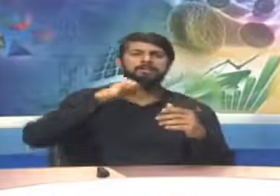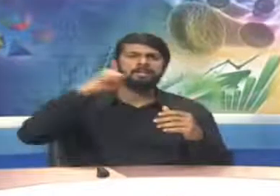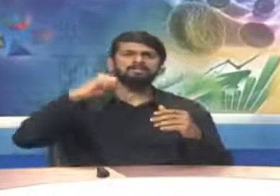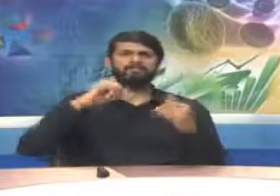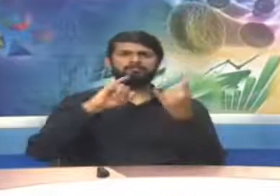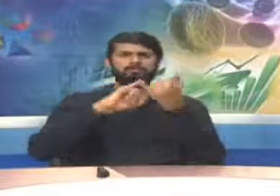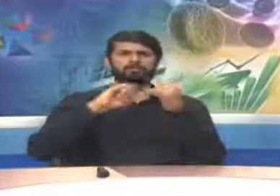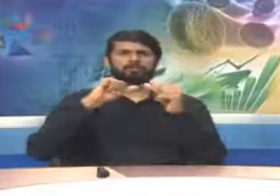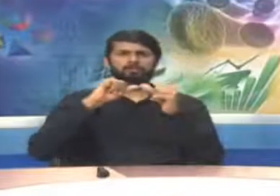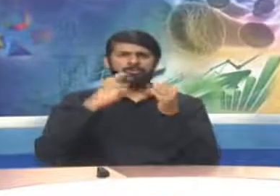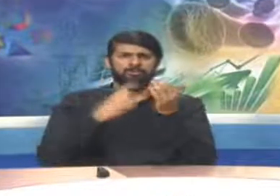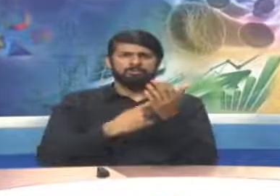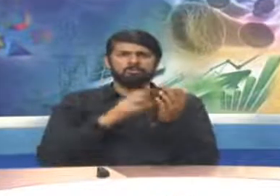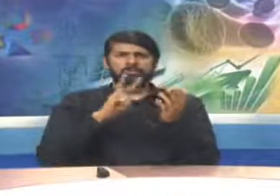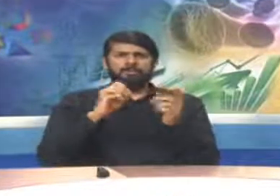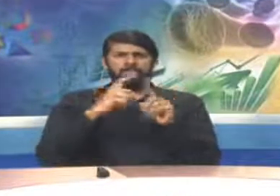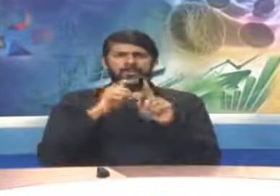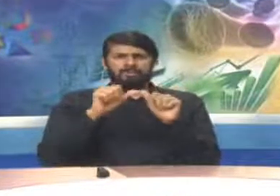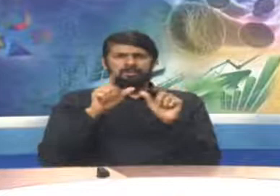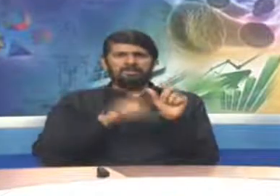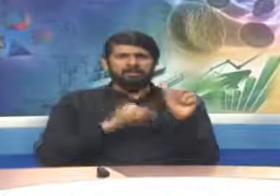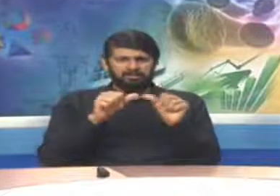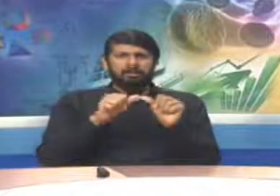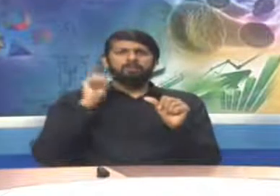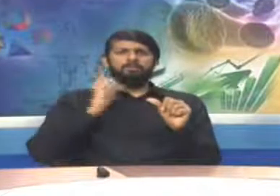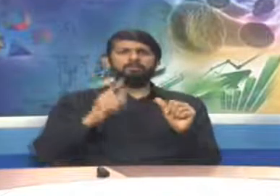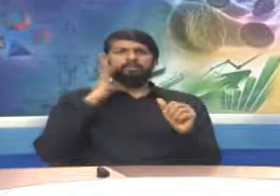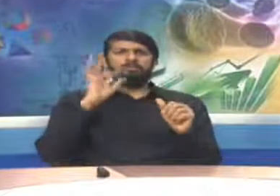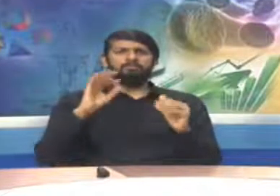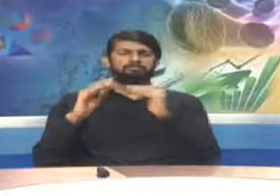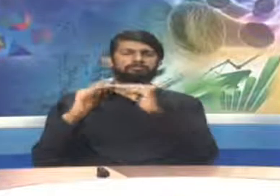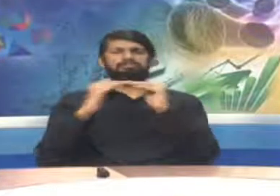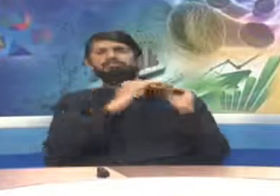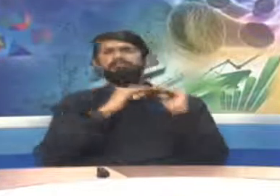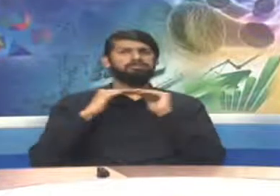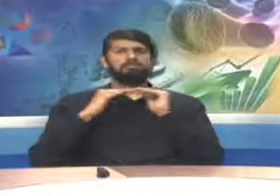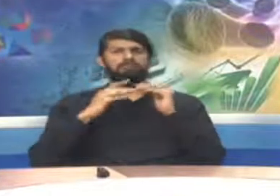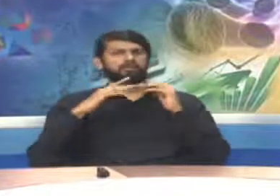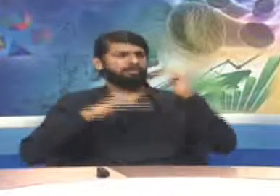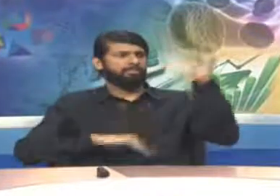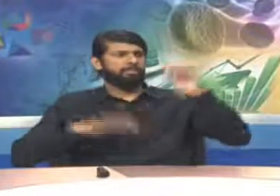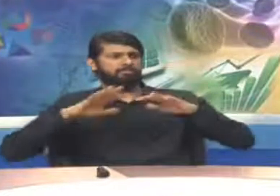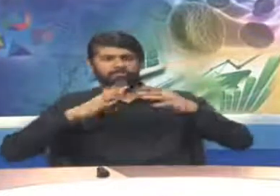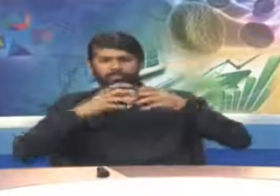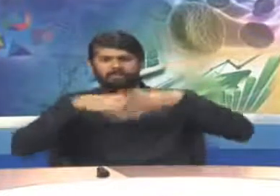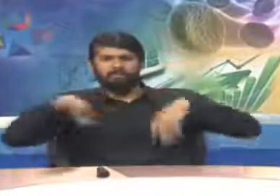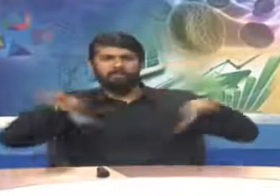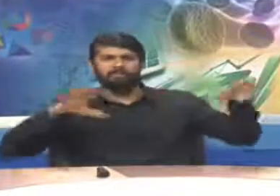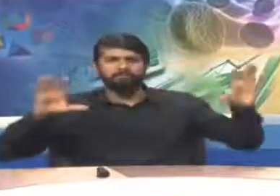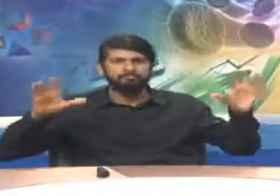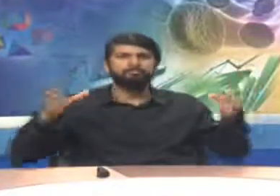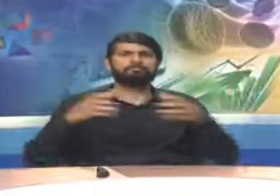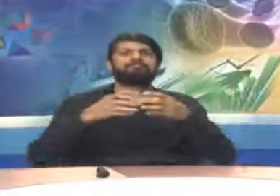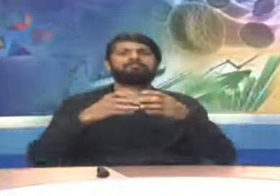sums up his views in kind of society he used to dream.